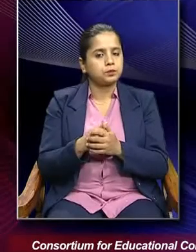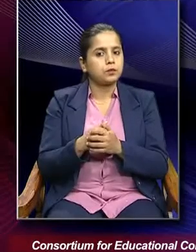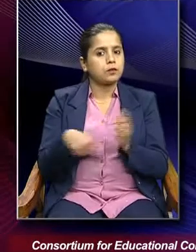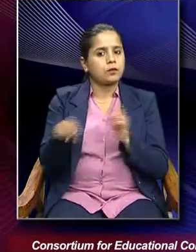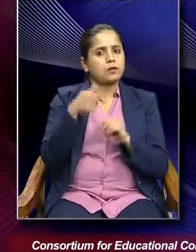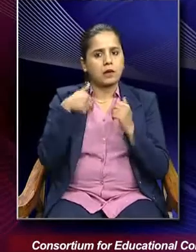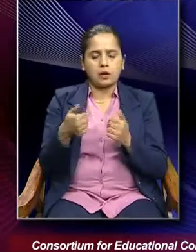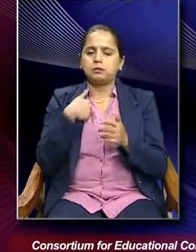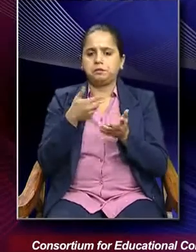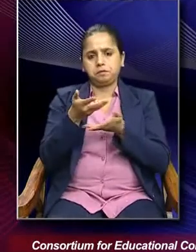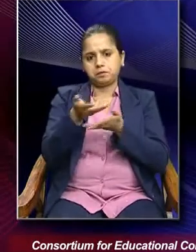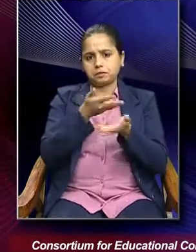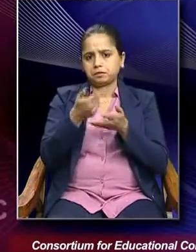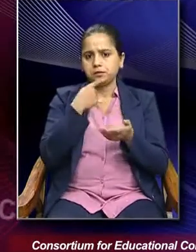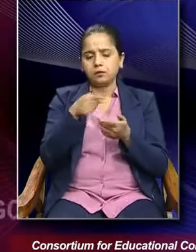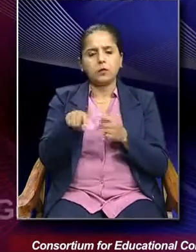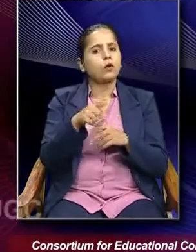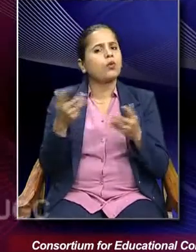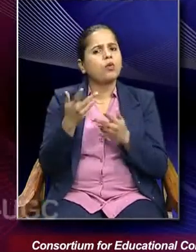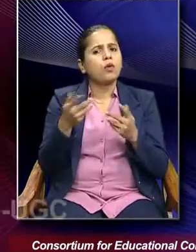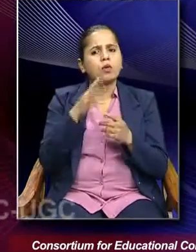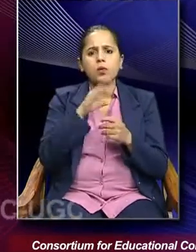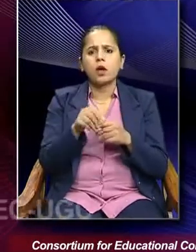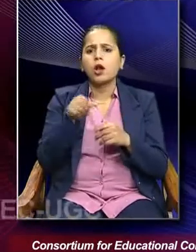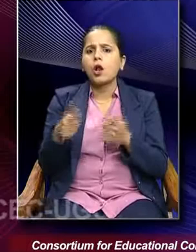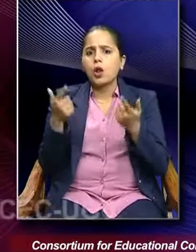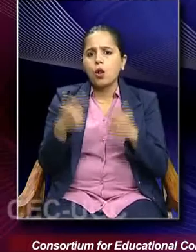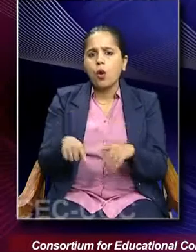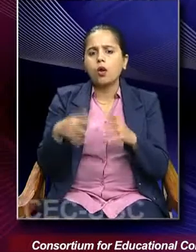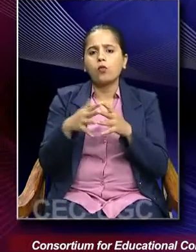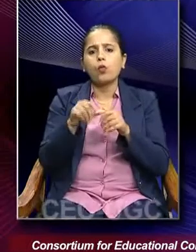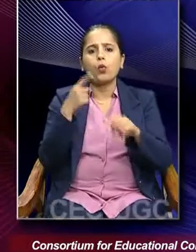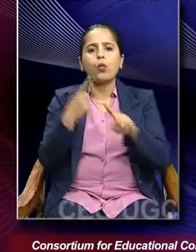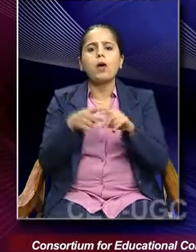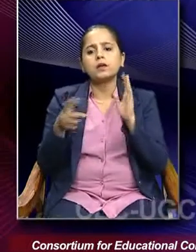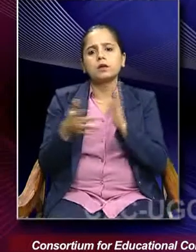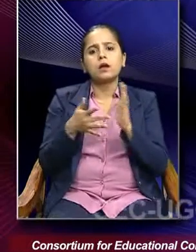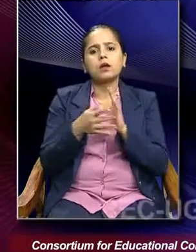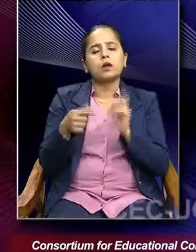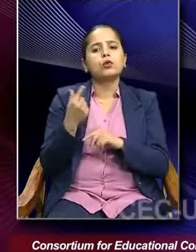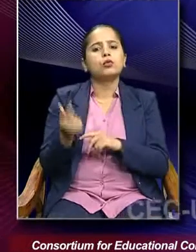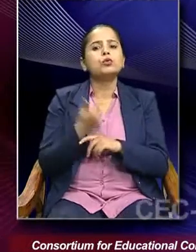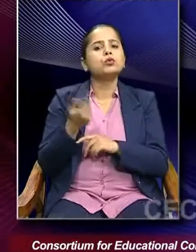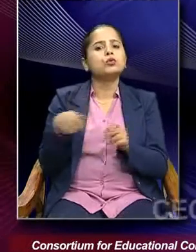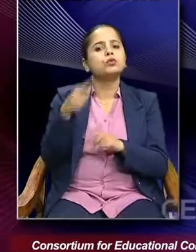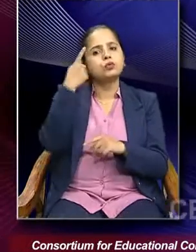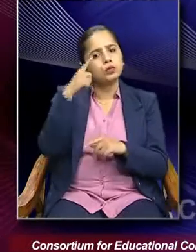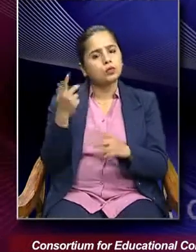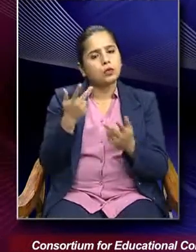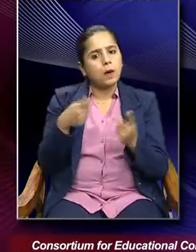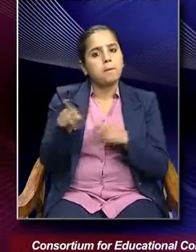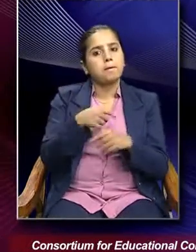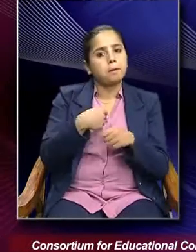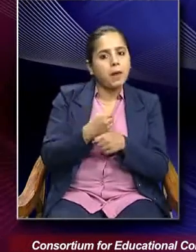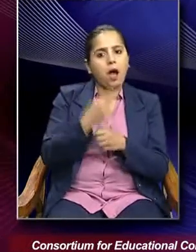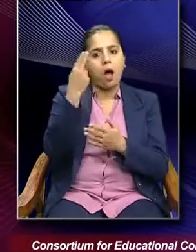Let us now discuss as to what was the lost wax technique that was used to make these